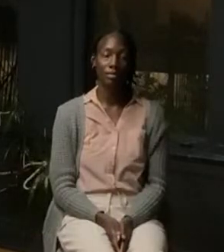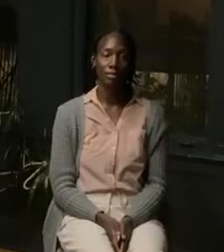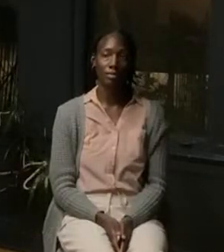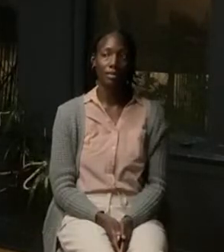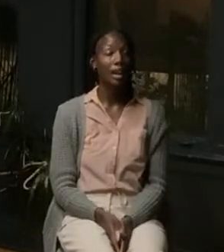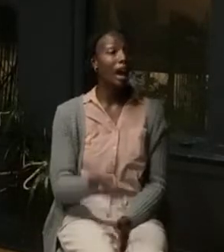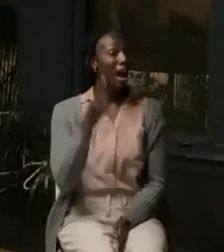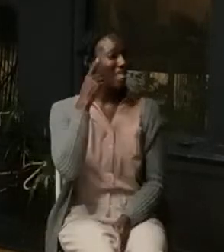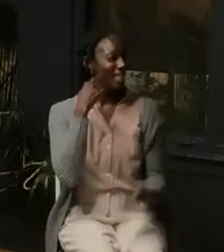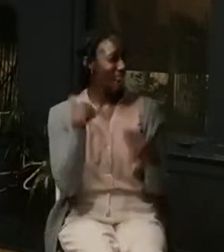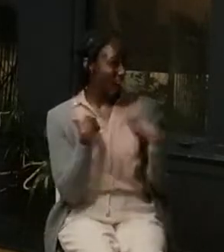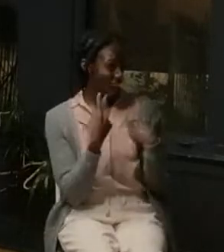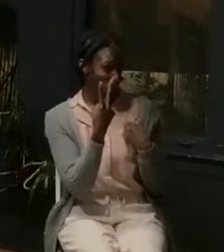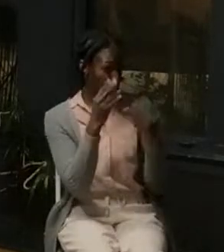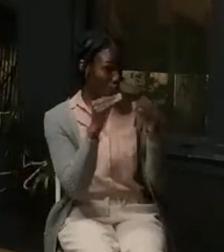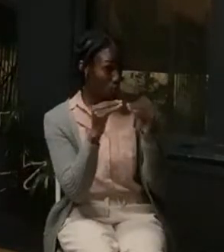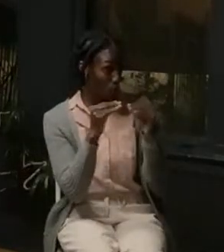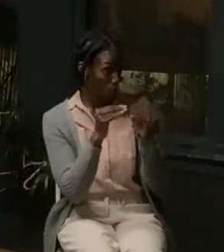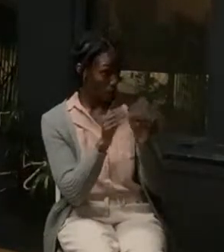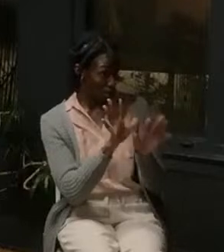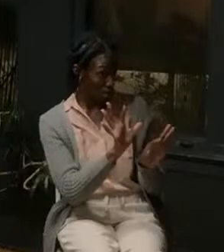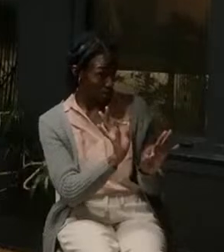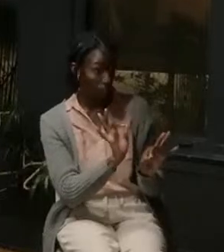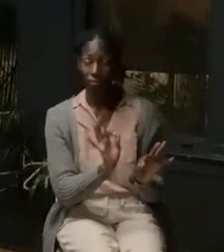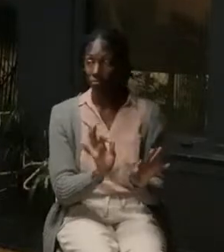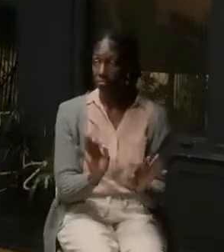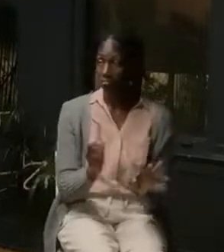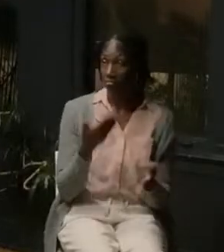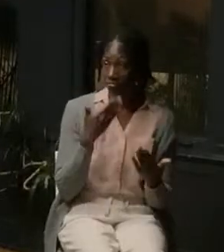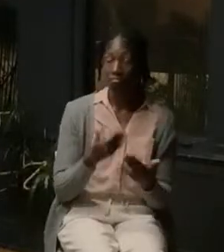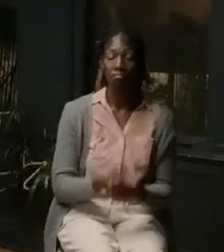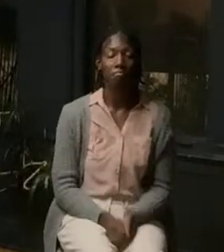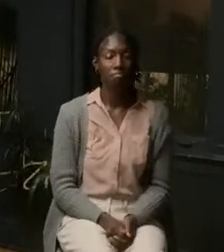I think I have two more, if that's all right. Sounds good. Thank you.